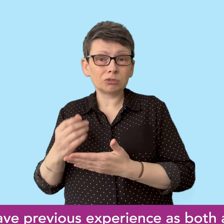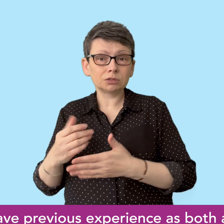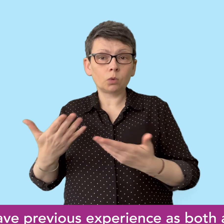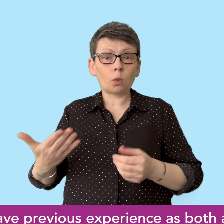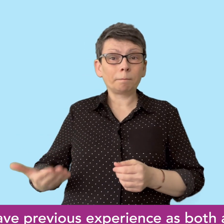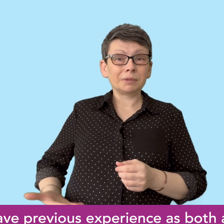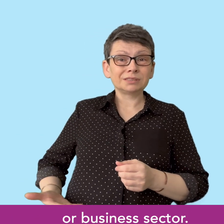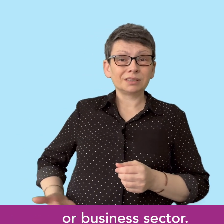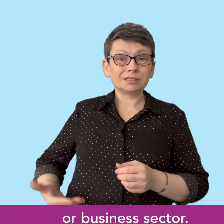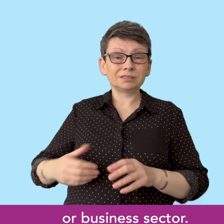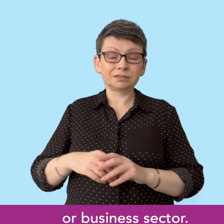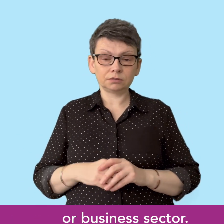social, or business sector.